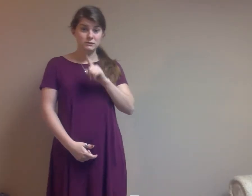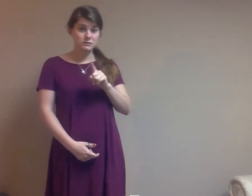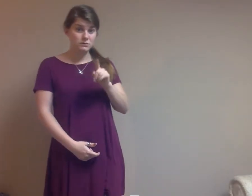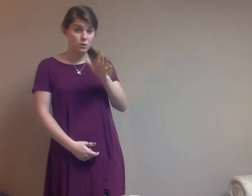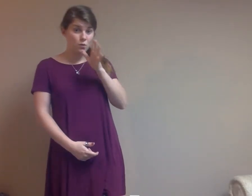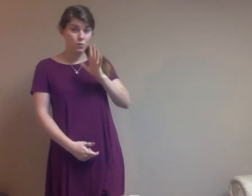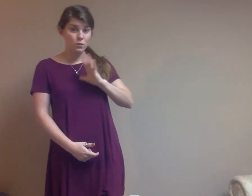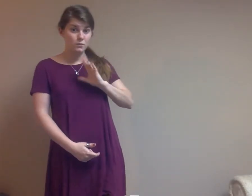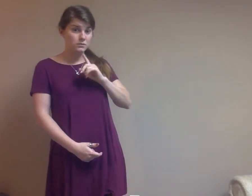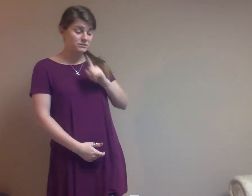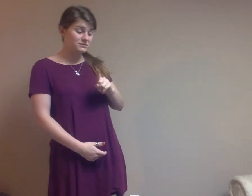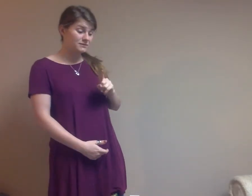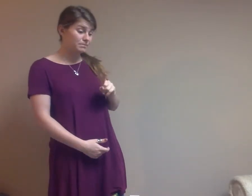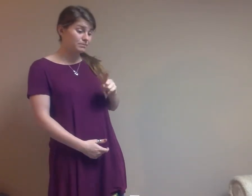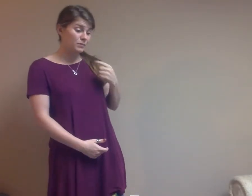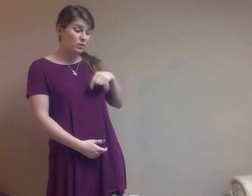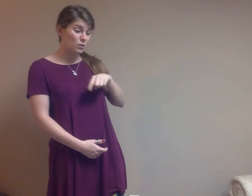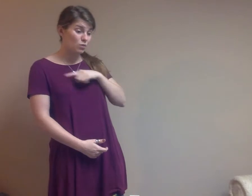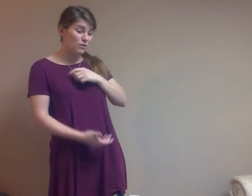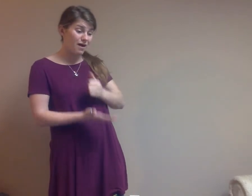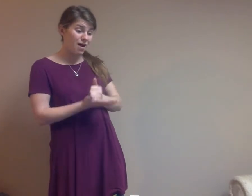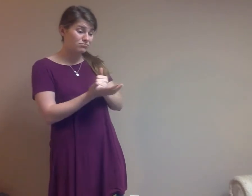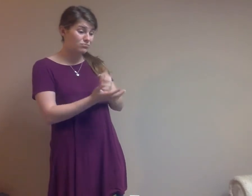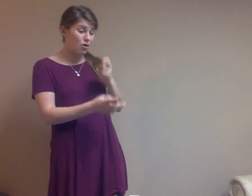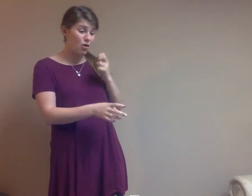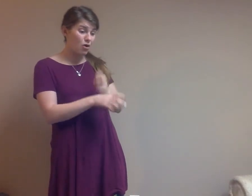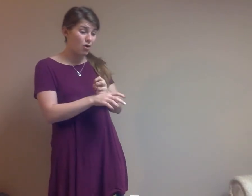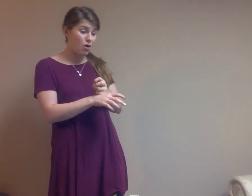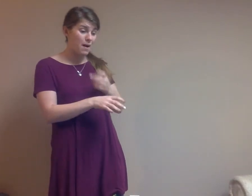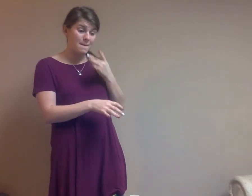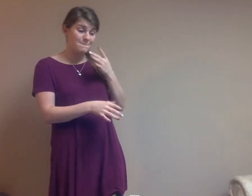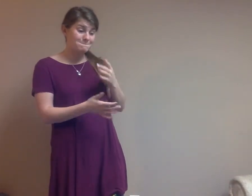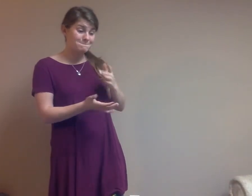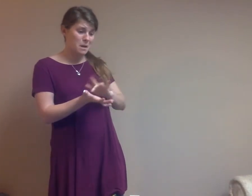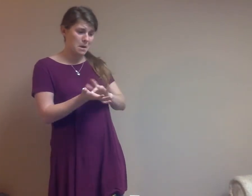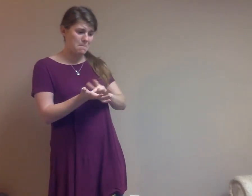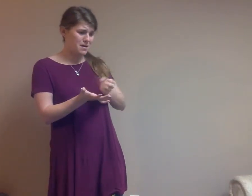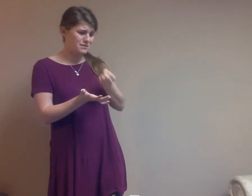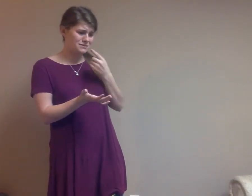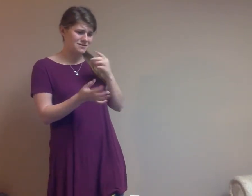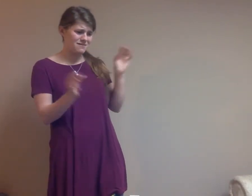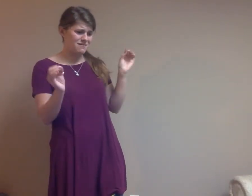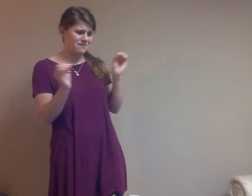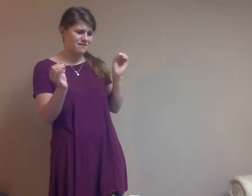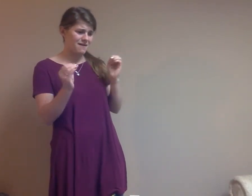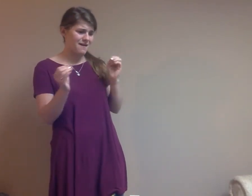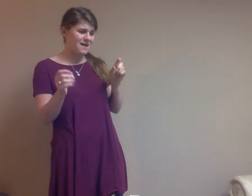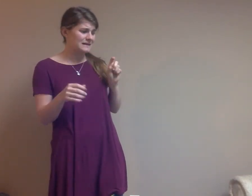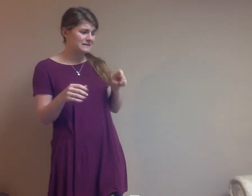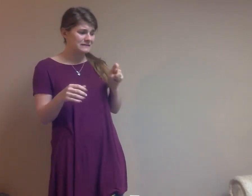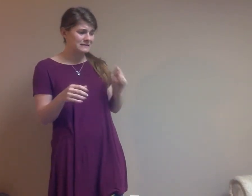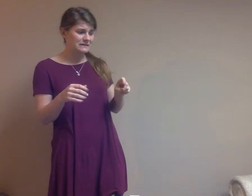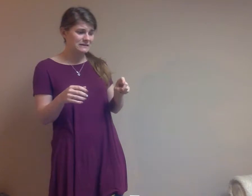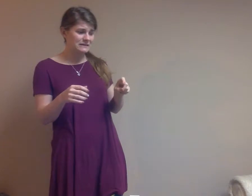they just have to learn to cope with it. They have to learn to develop coping mechanisms and strategies, obviously with our help and our guidance. If we